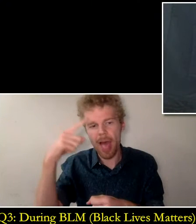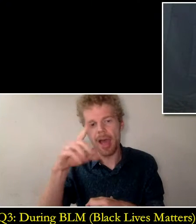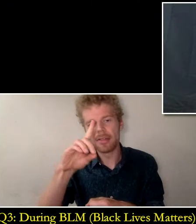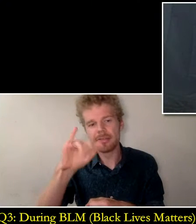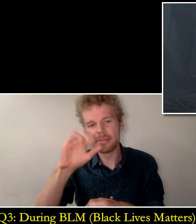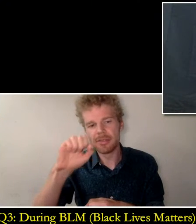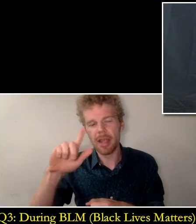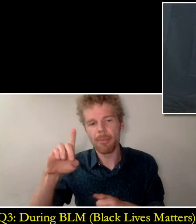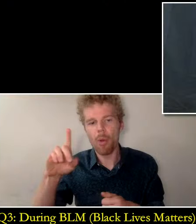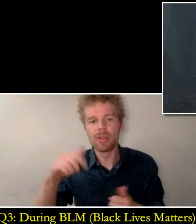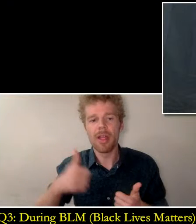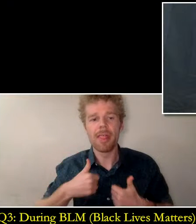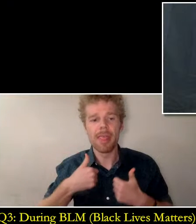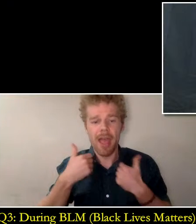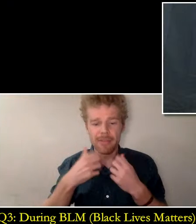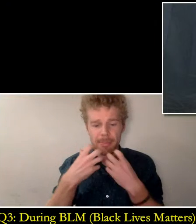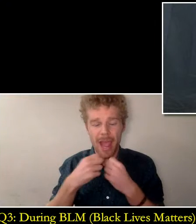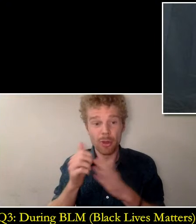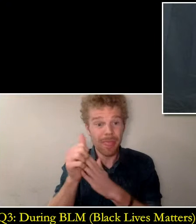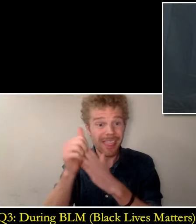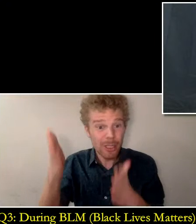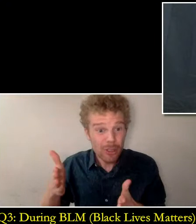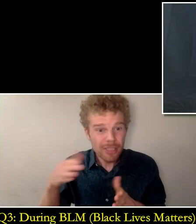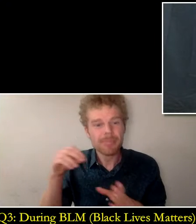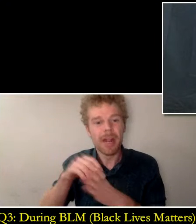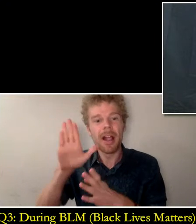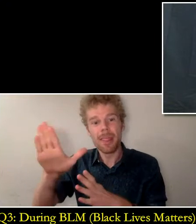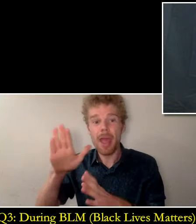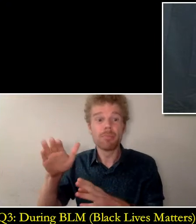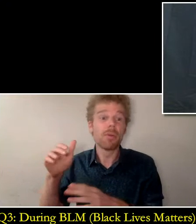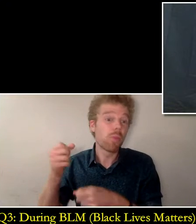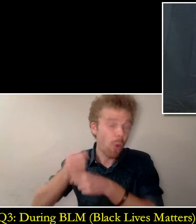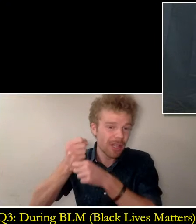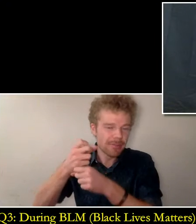And they wanted as well.